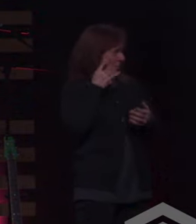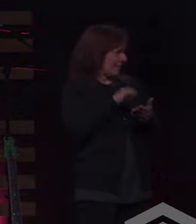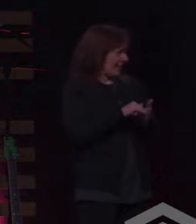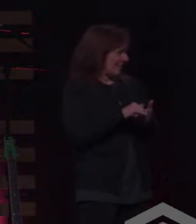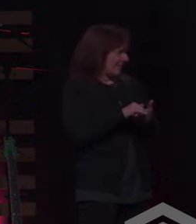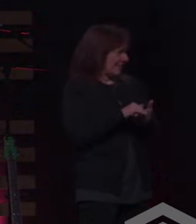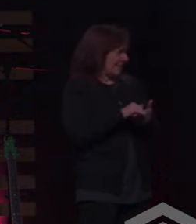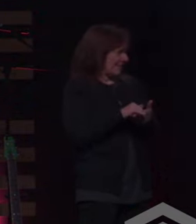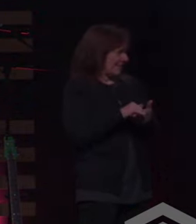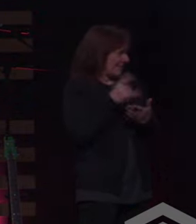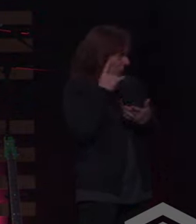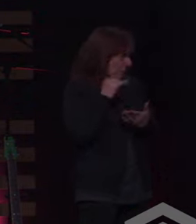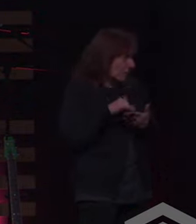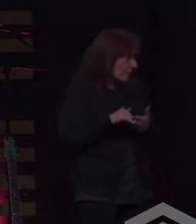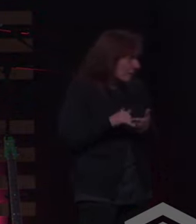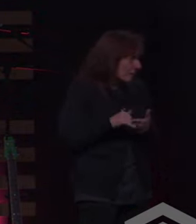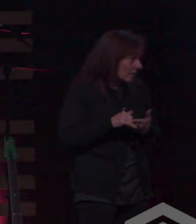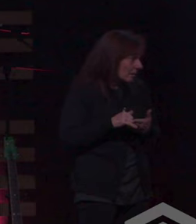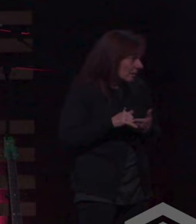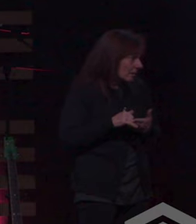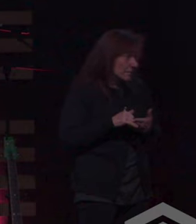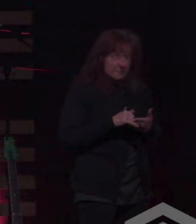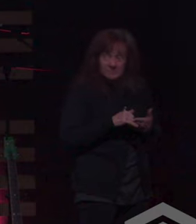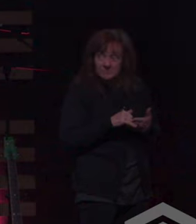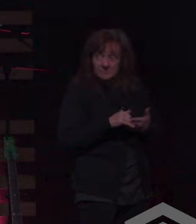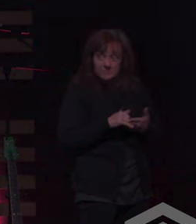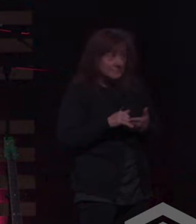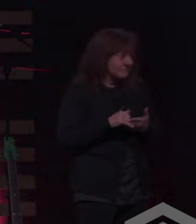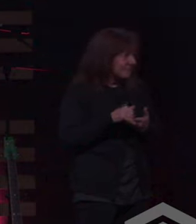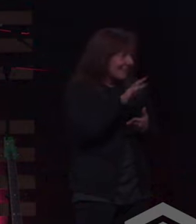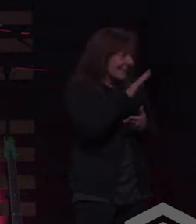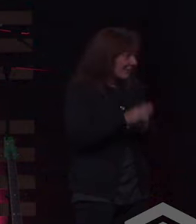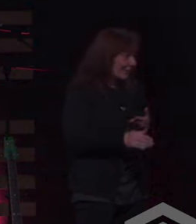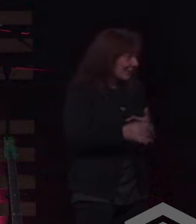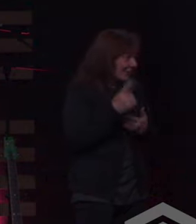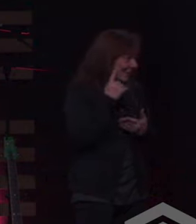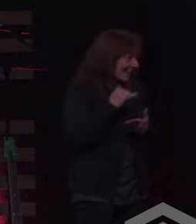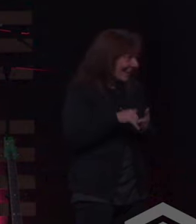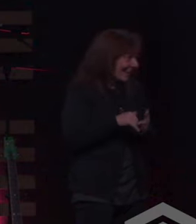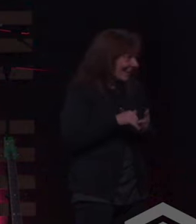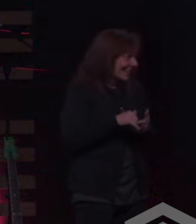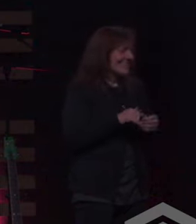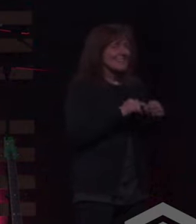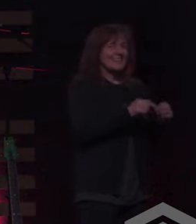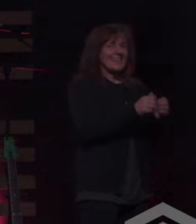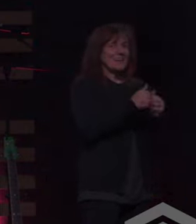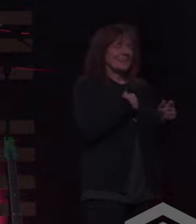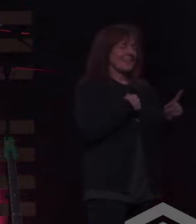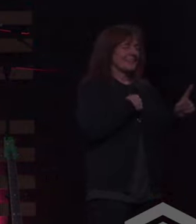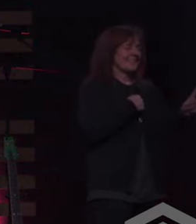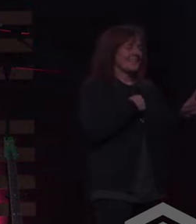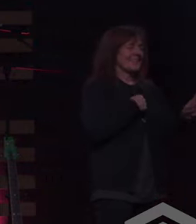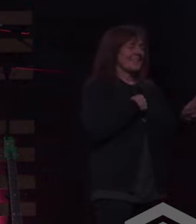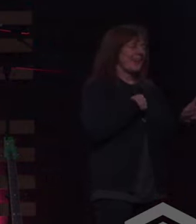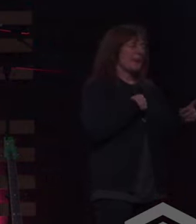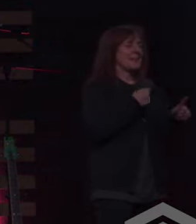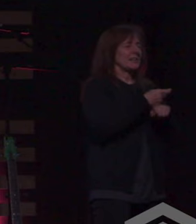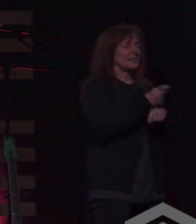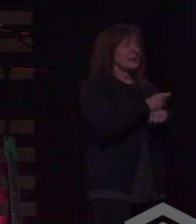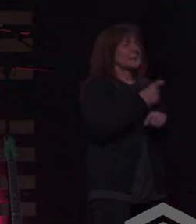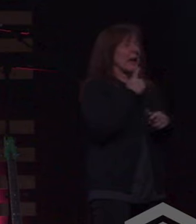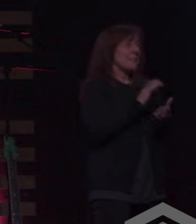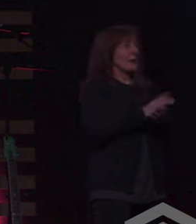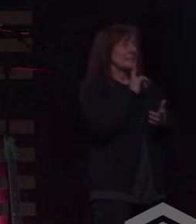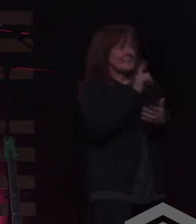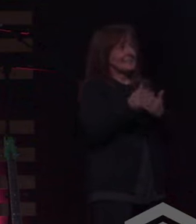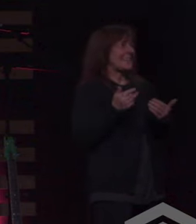your life? I'm guessing never. Now, stay with me on this. I'm not going to sit here and joke and say marriage